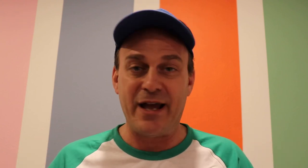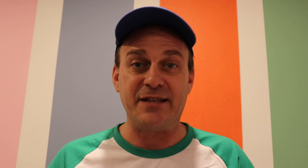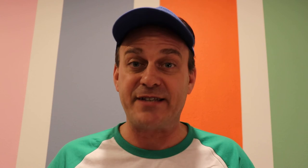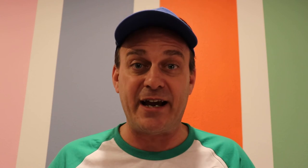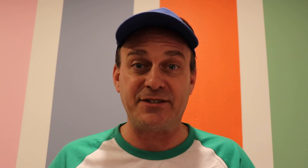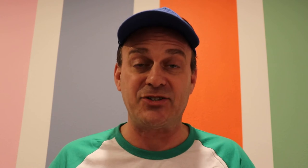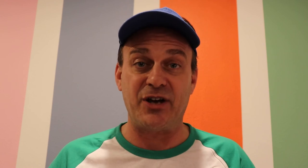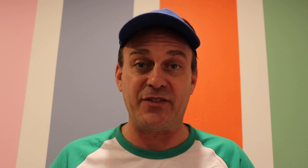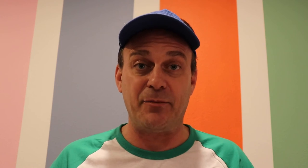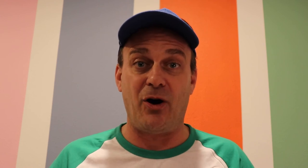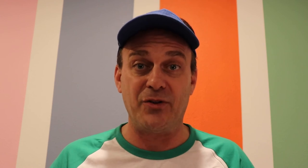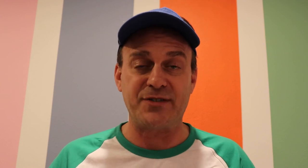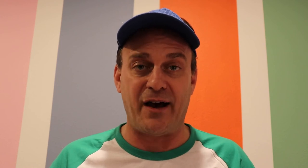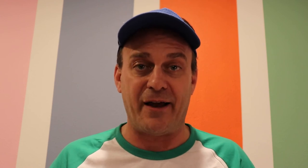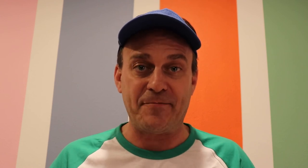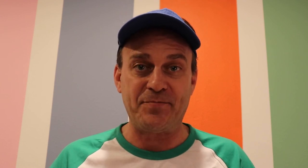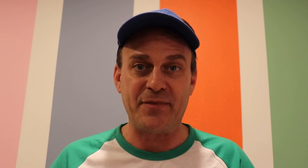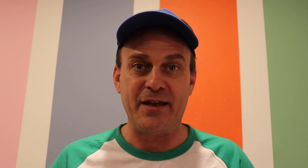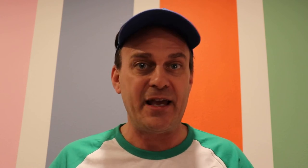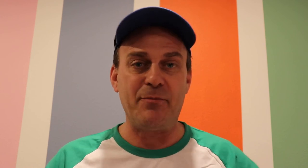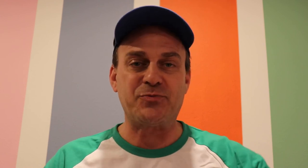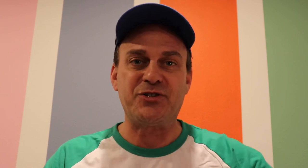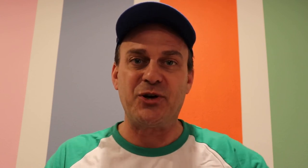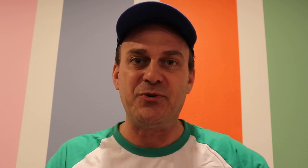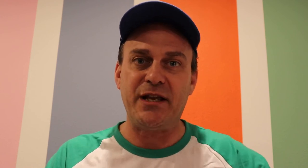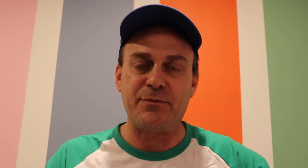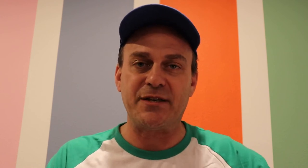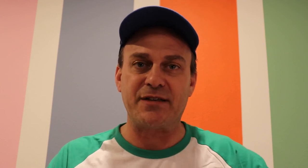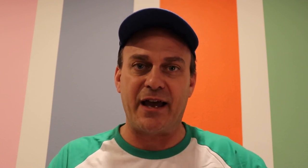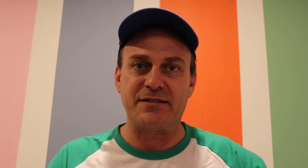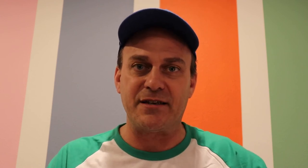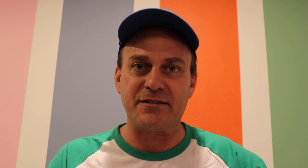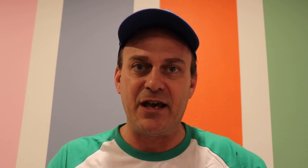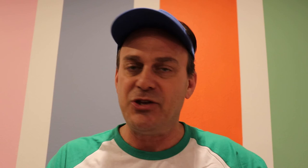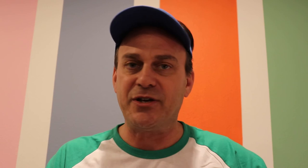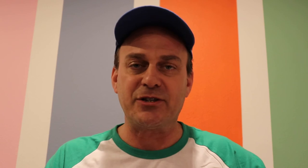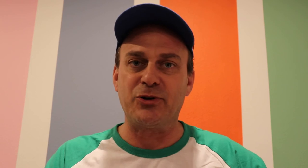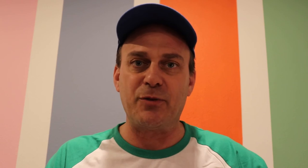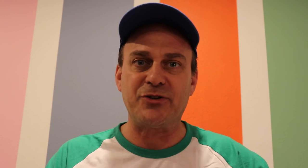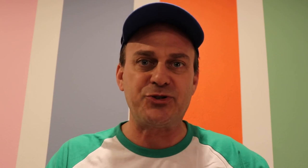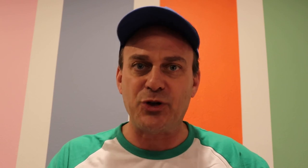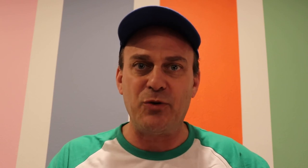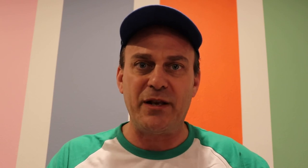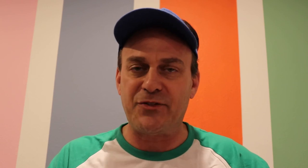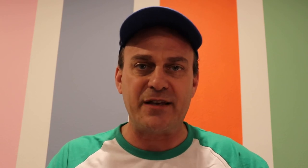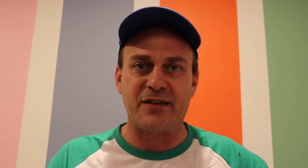and scientists study them all the time. It must be so neat to be a scientist. You get to learn about so many things like